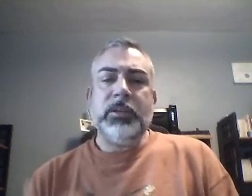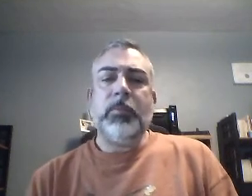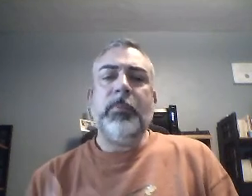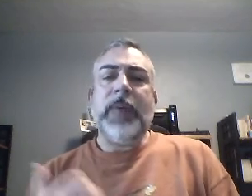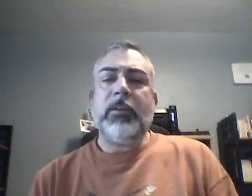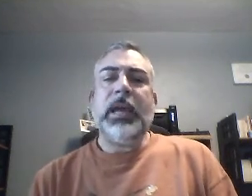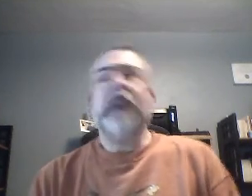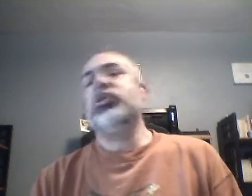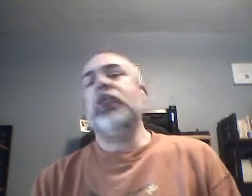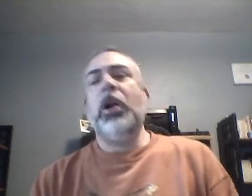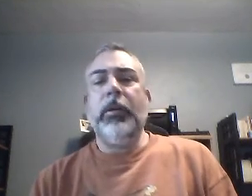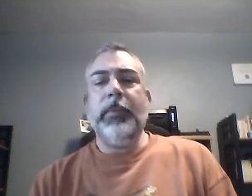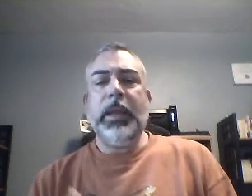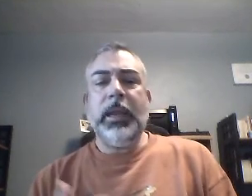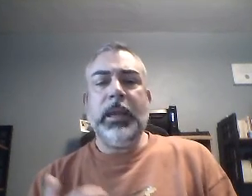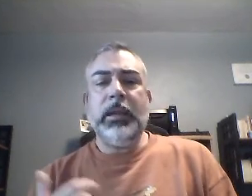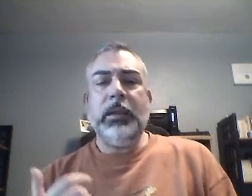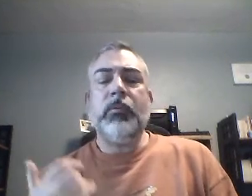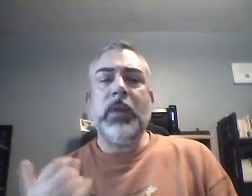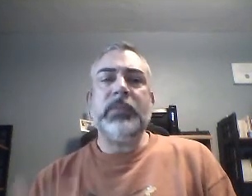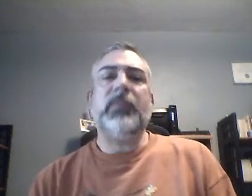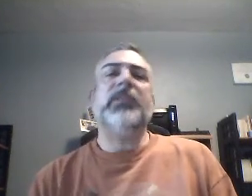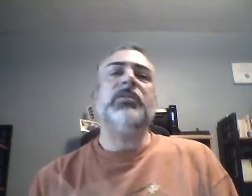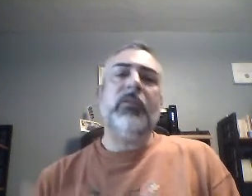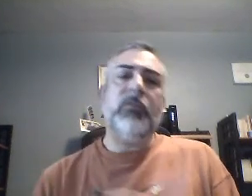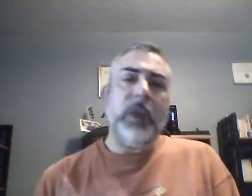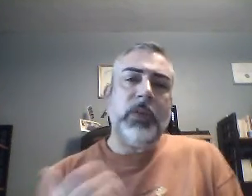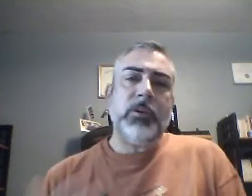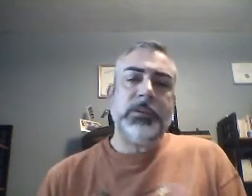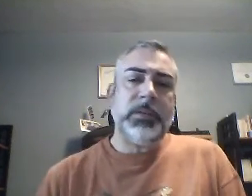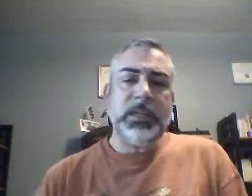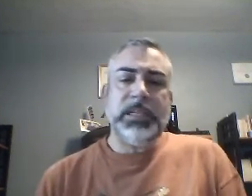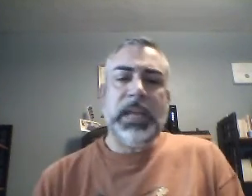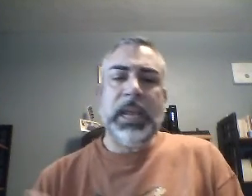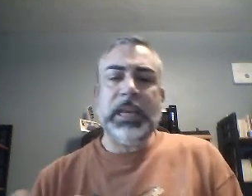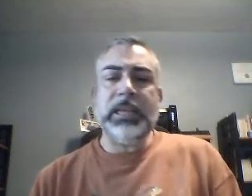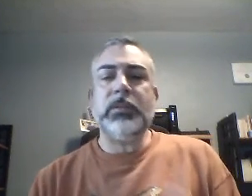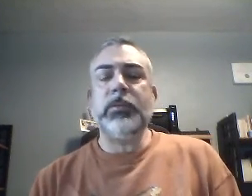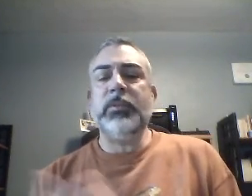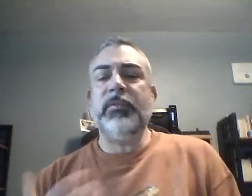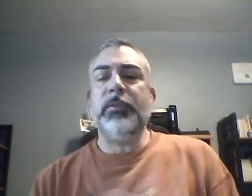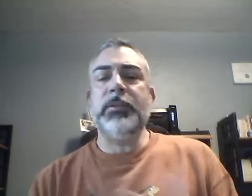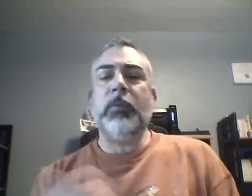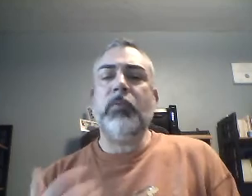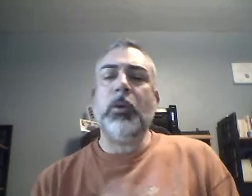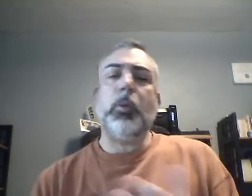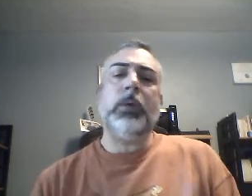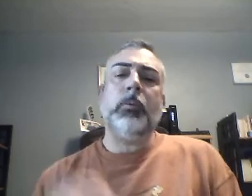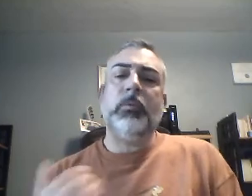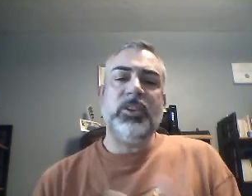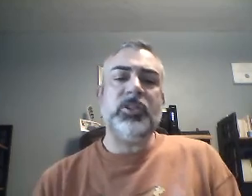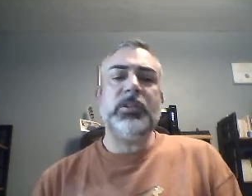considerable backlash and the rise of conservative right. Also in the 1980s, this was influenced by right-wing religious and